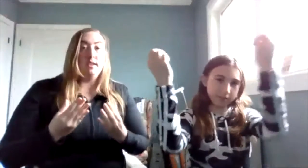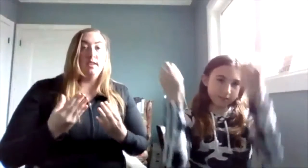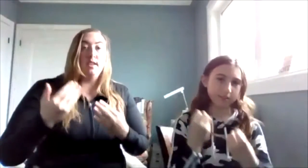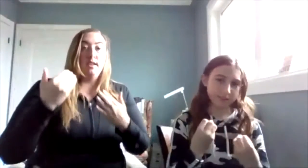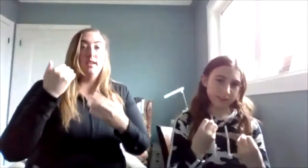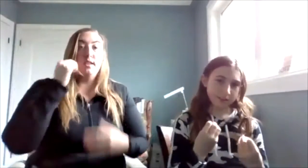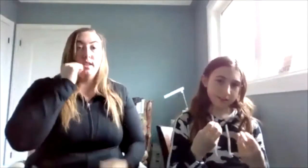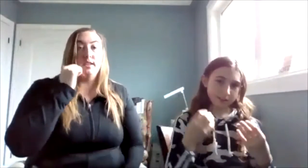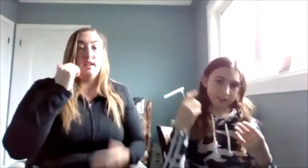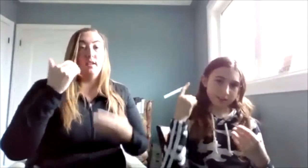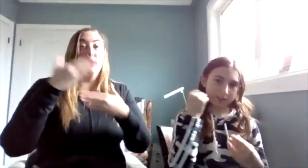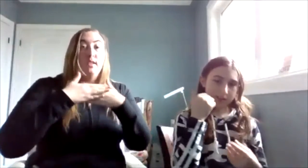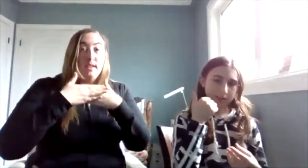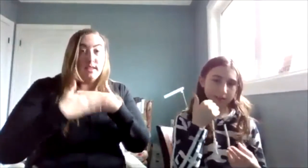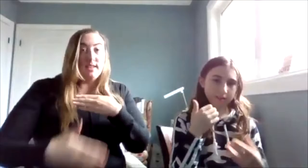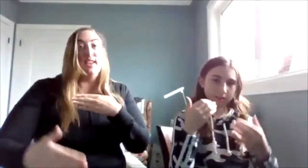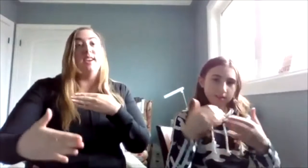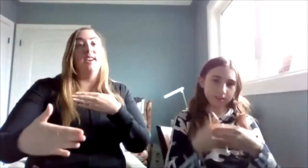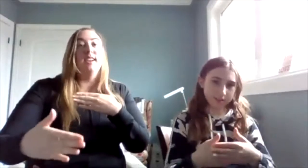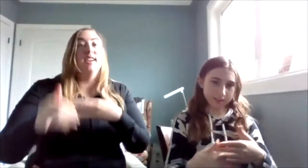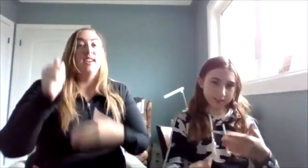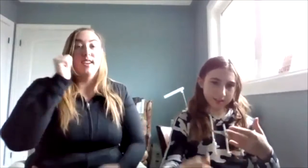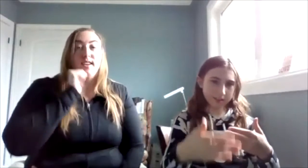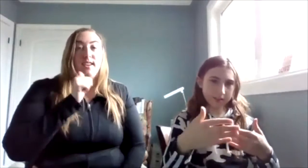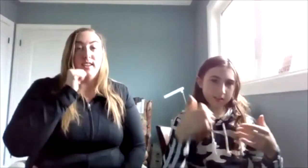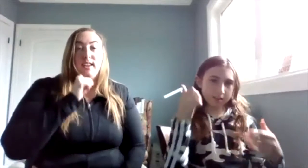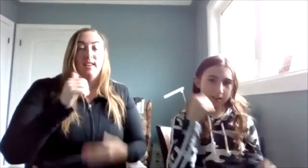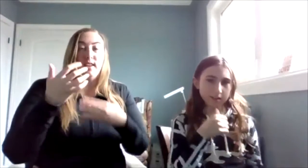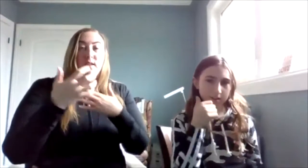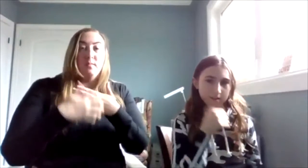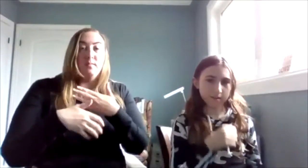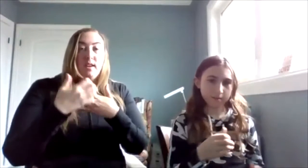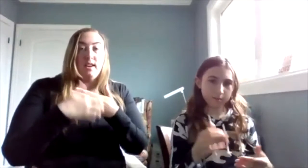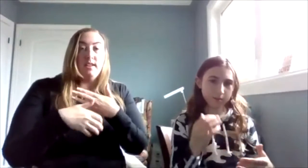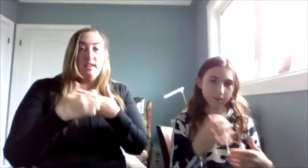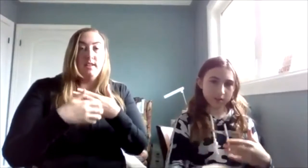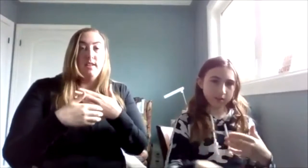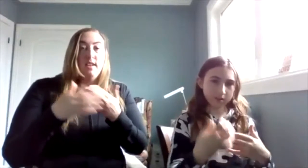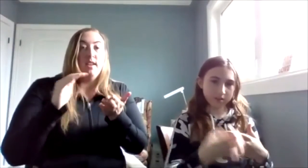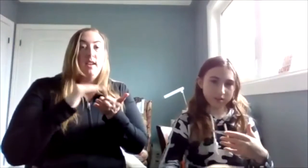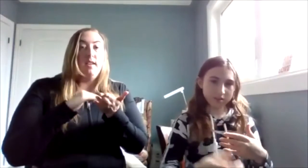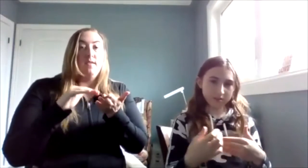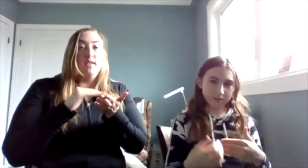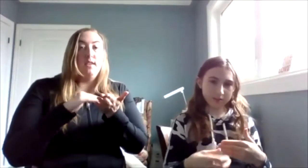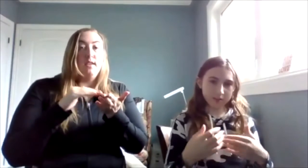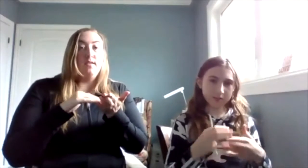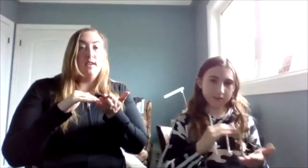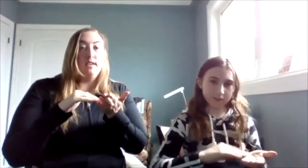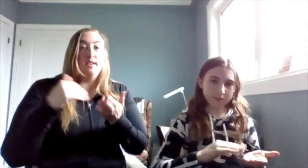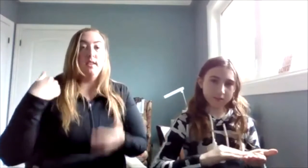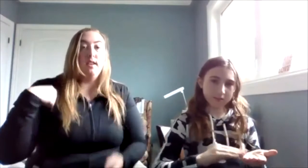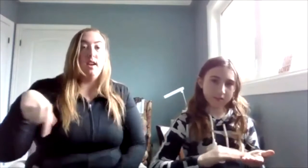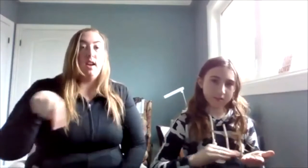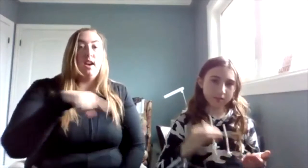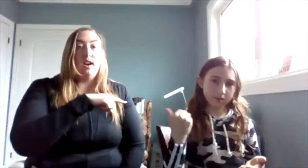us this day our daily bread, and forgive us